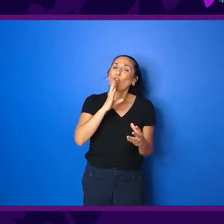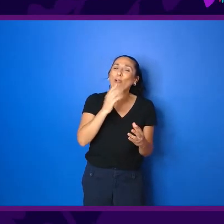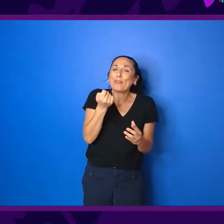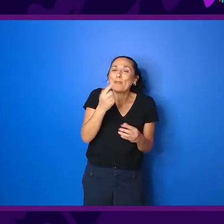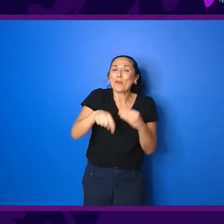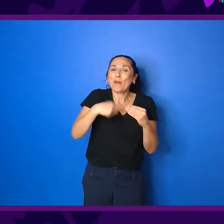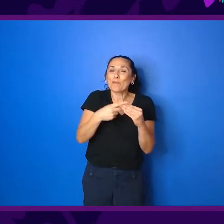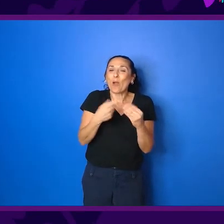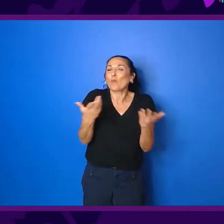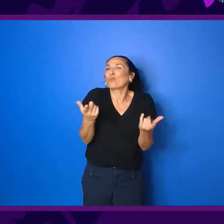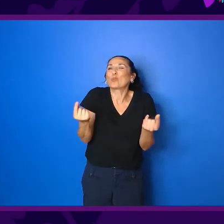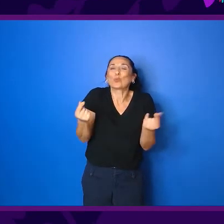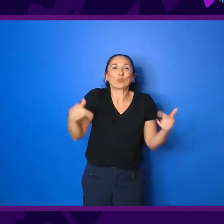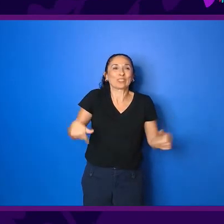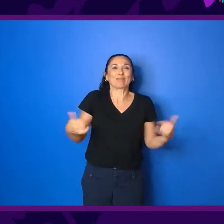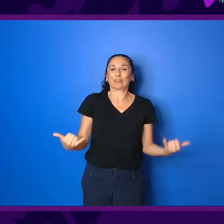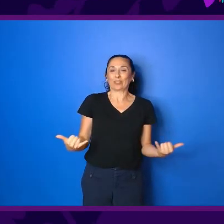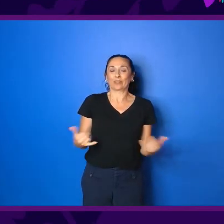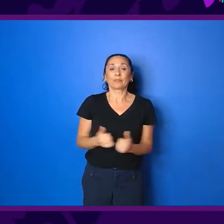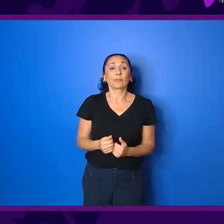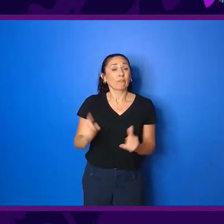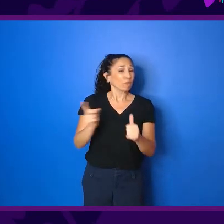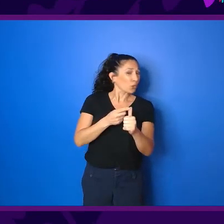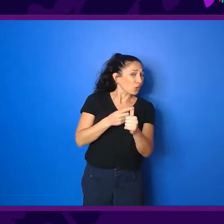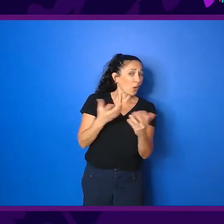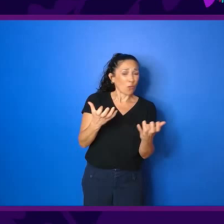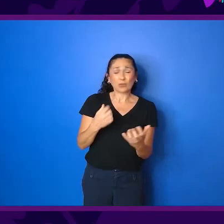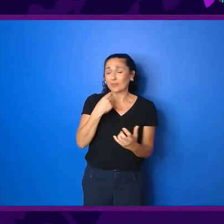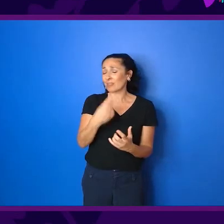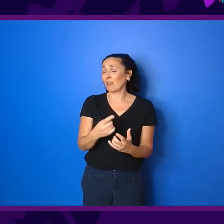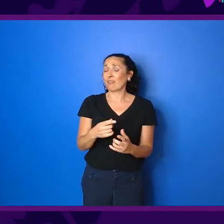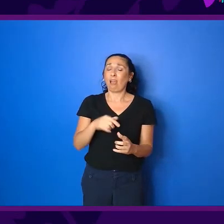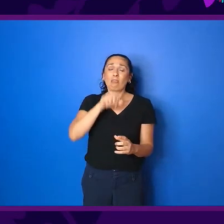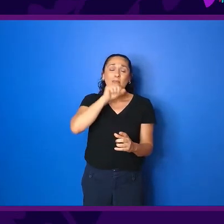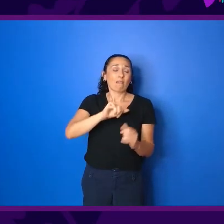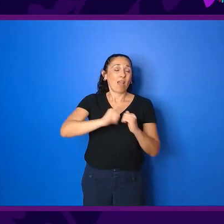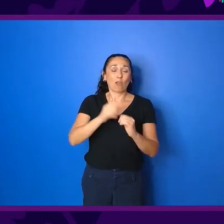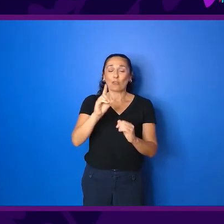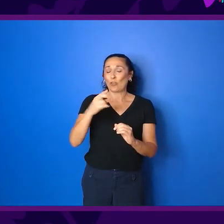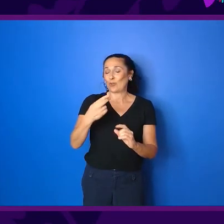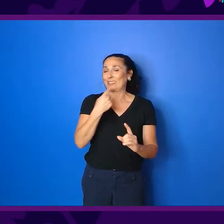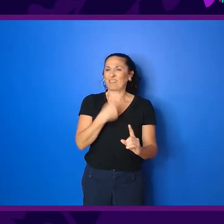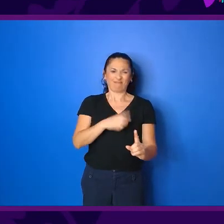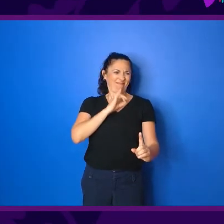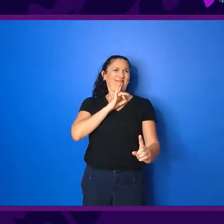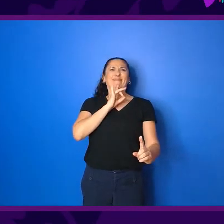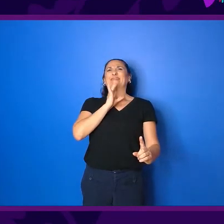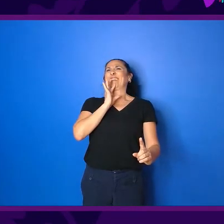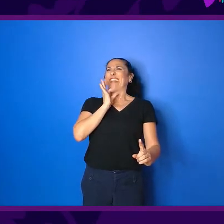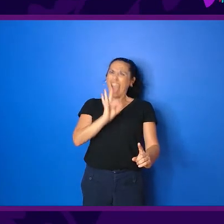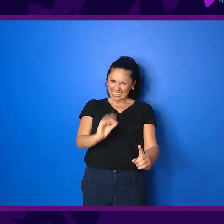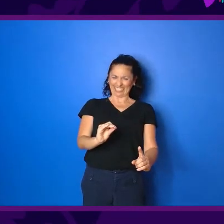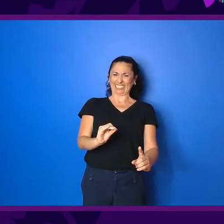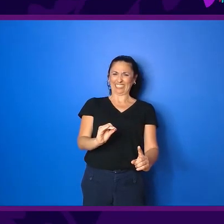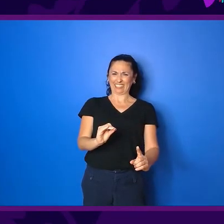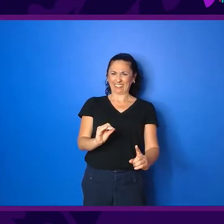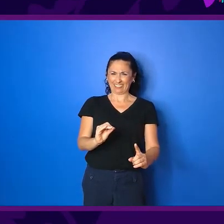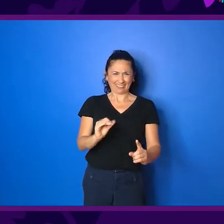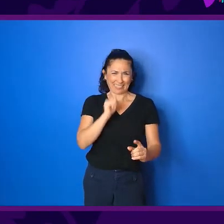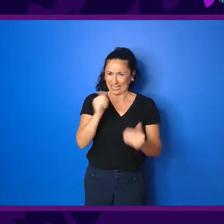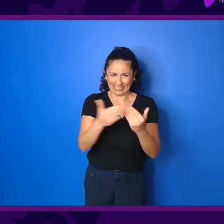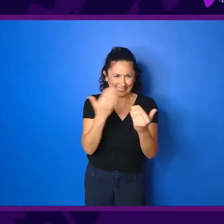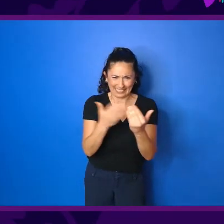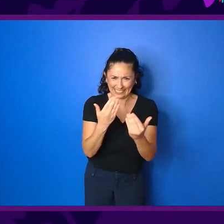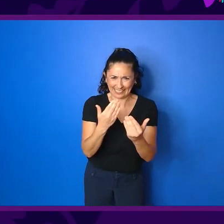So first of all, let me tell you that I love how Dolores explains this. She turned 90. That is not an easy feat, but the way she describes